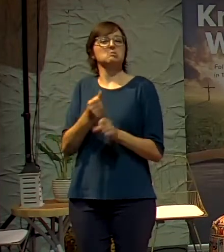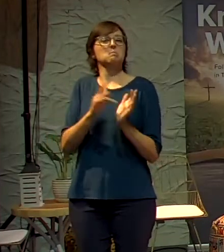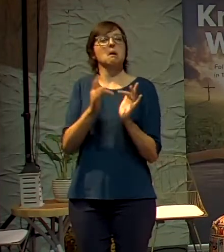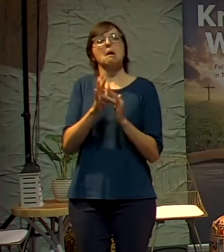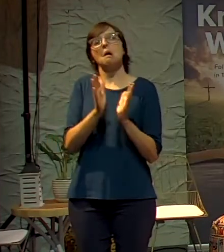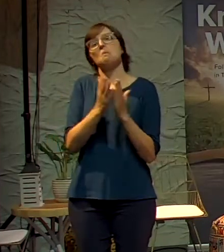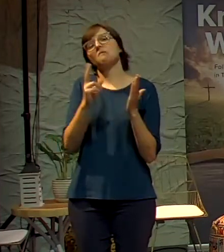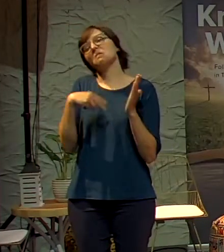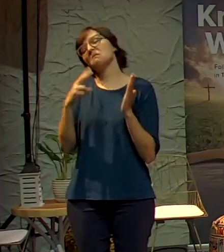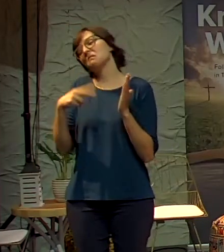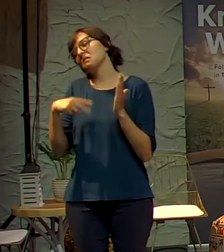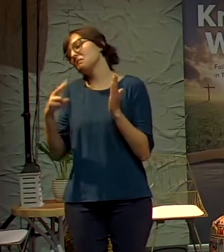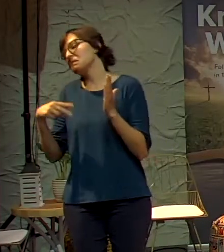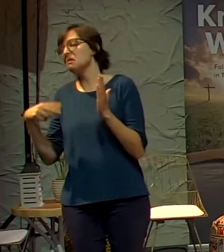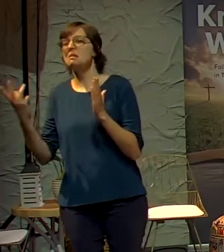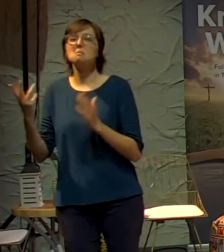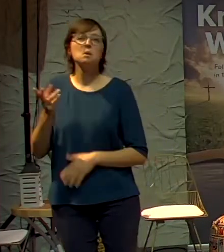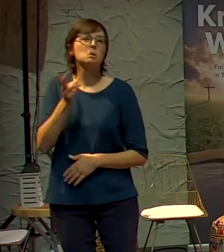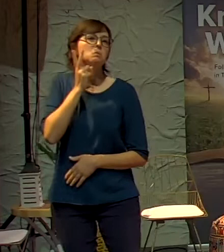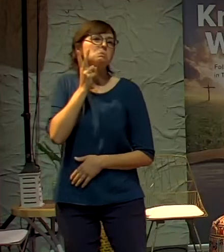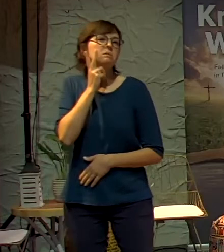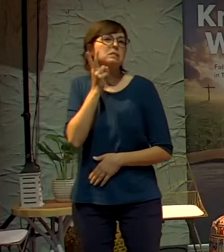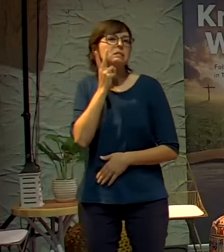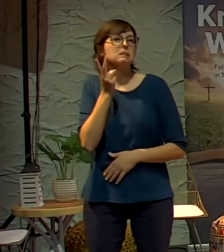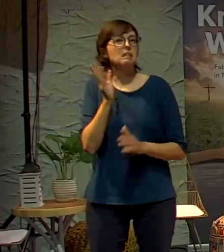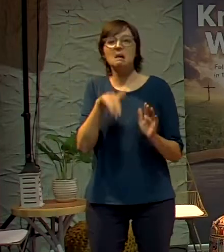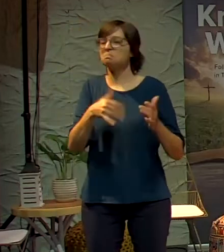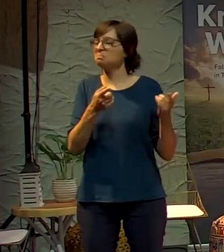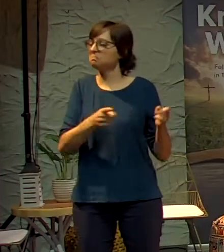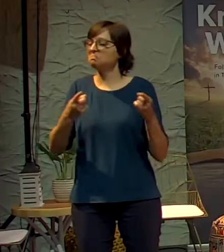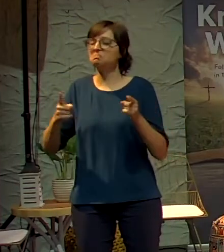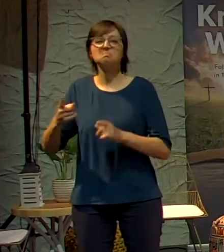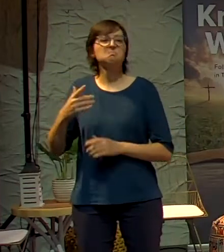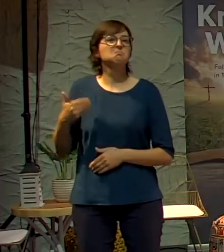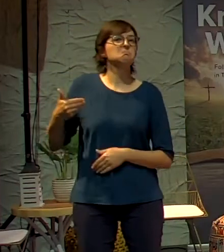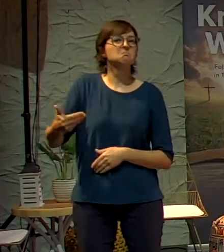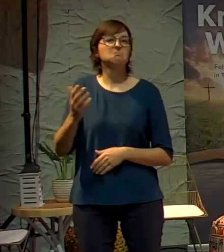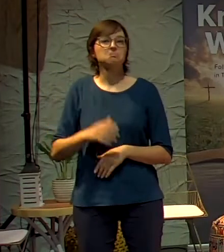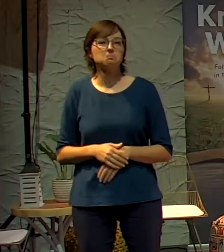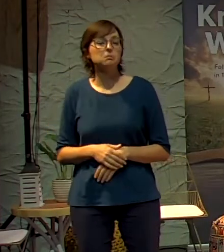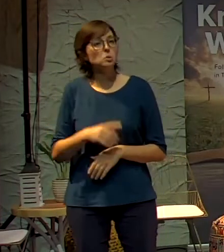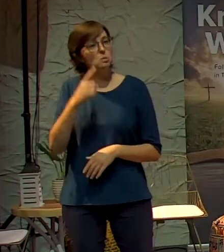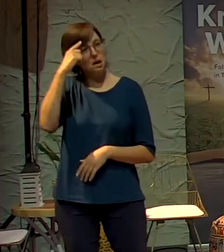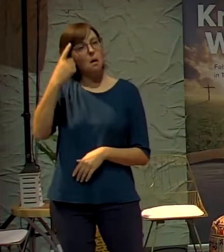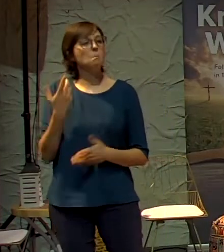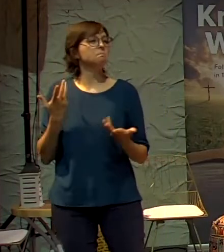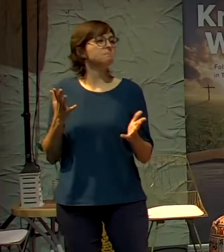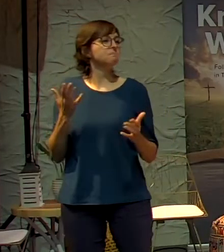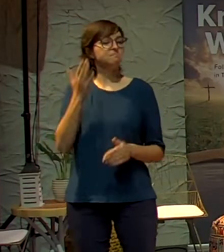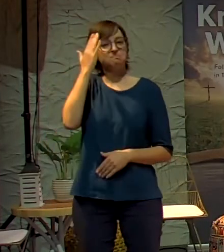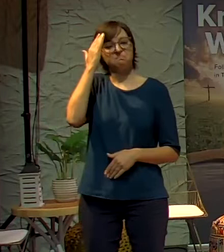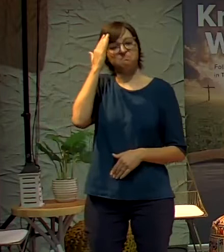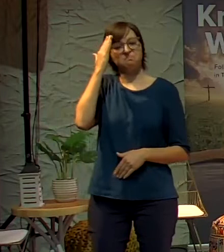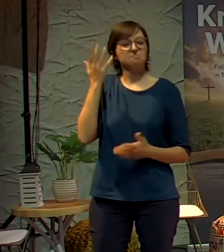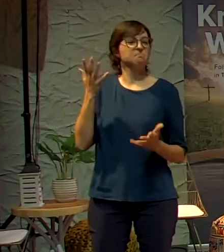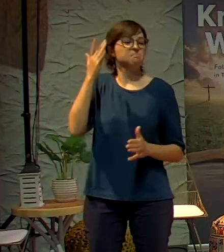1,000 times. You've seen scenarios play themselves out. And what you do is you end up thinking that you know about God more